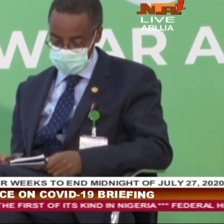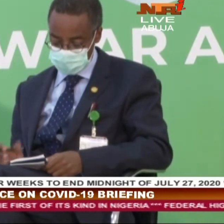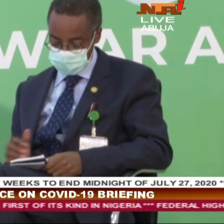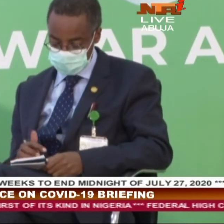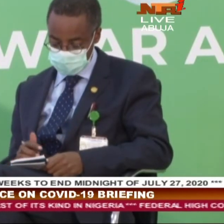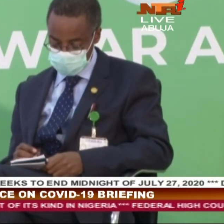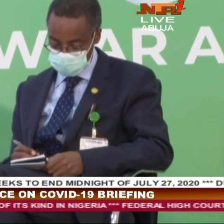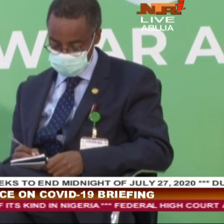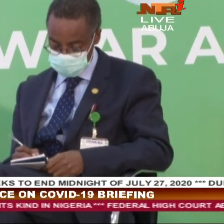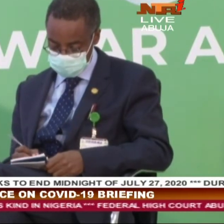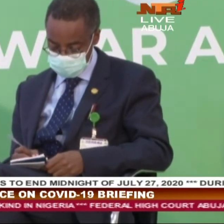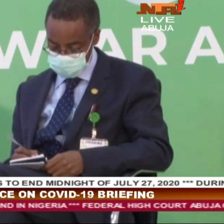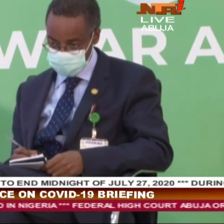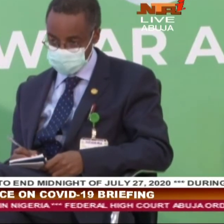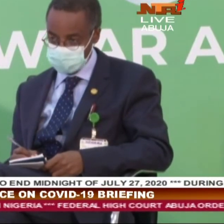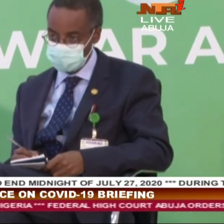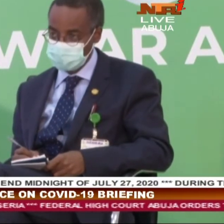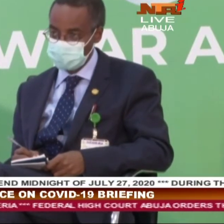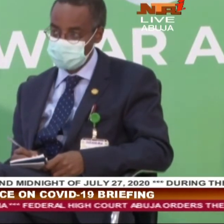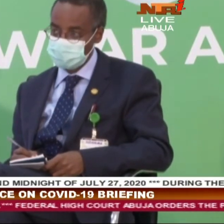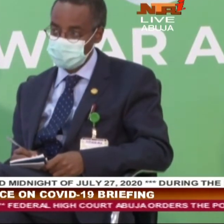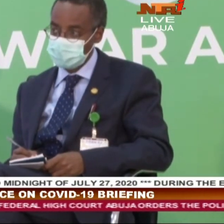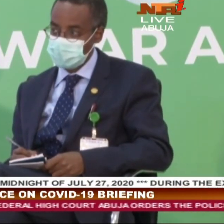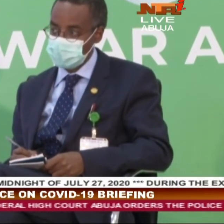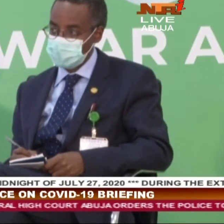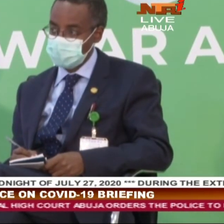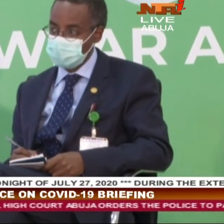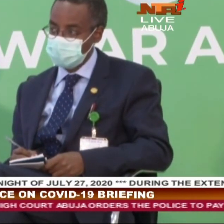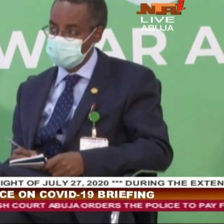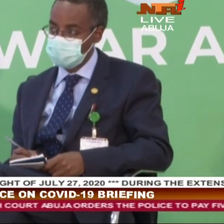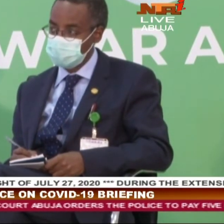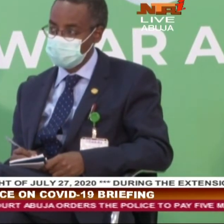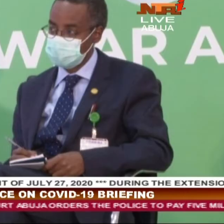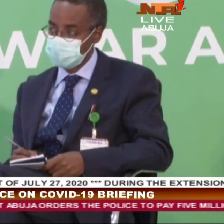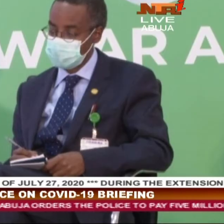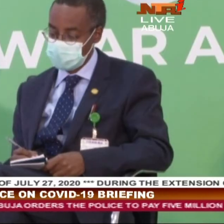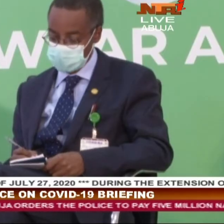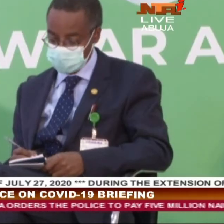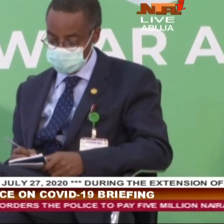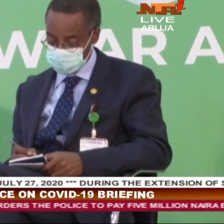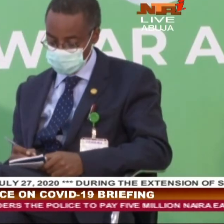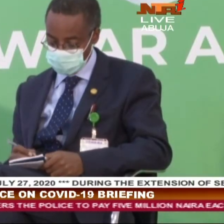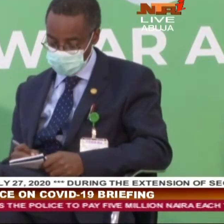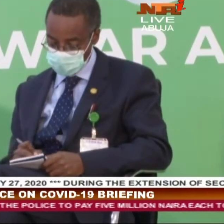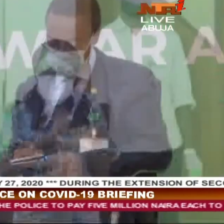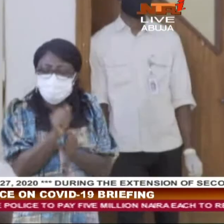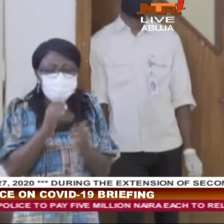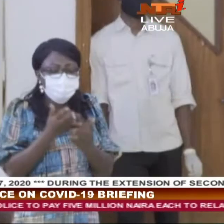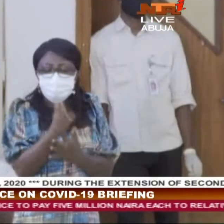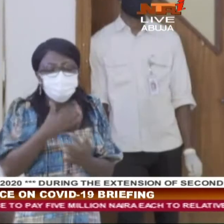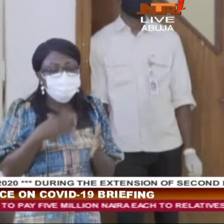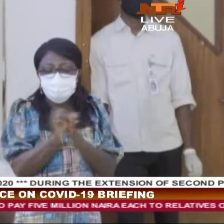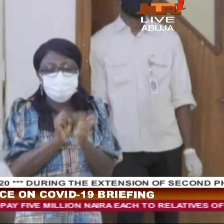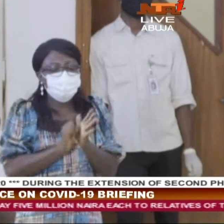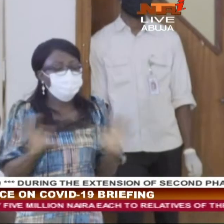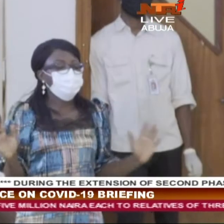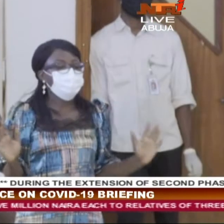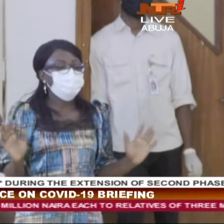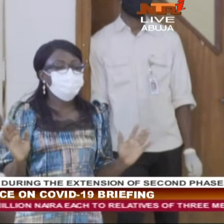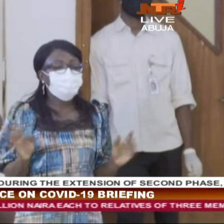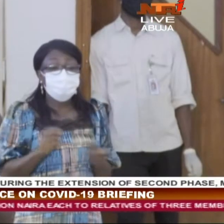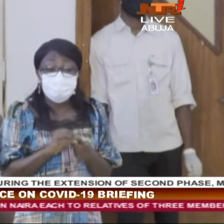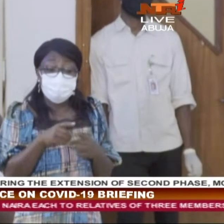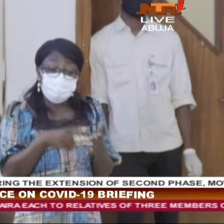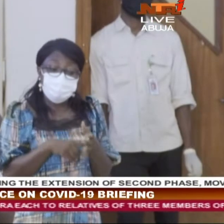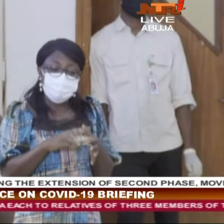such states say, I do not want anybody to travel through my state, or this ease that you just announced is total, is